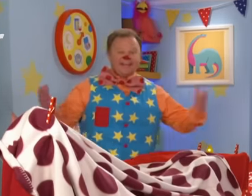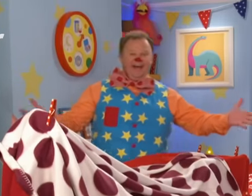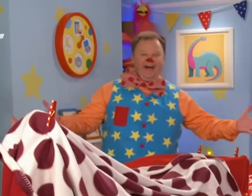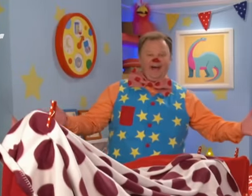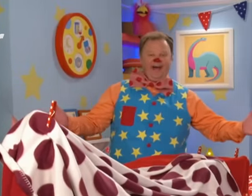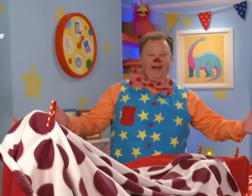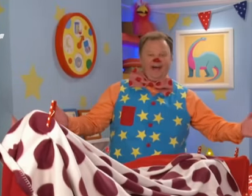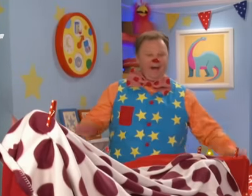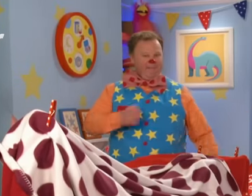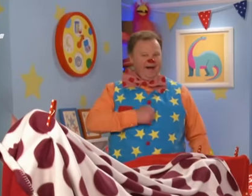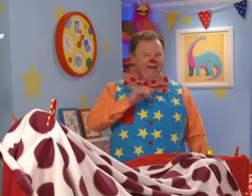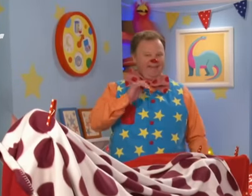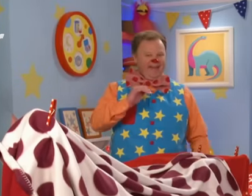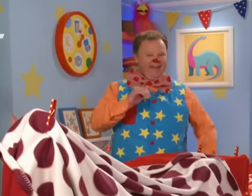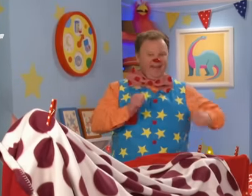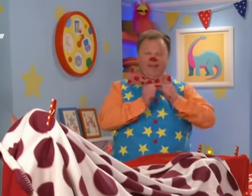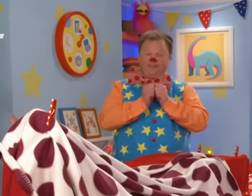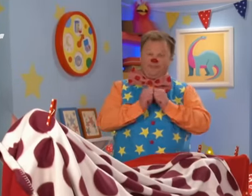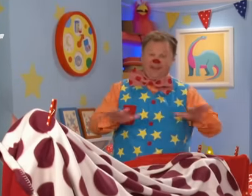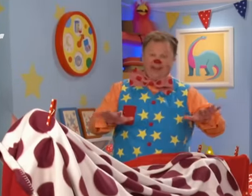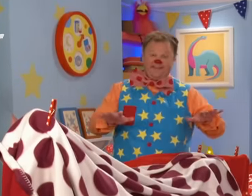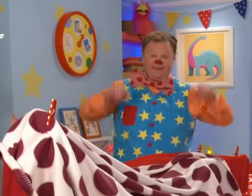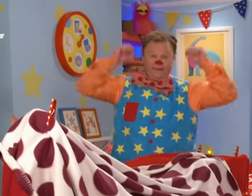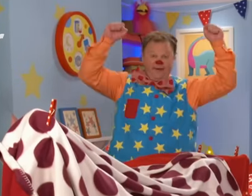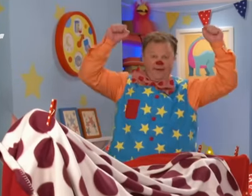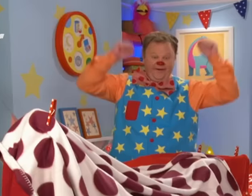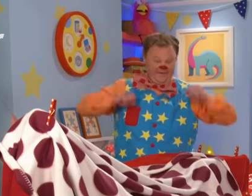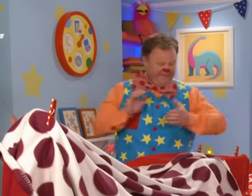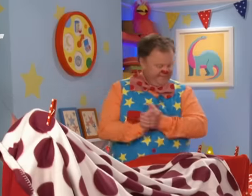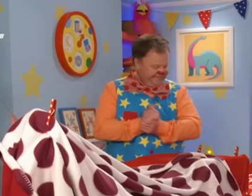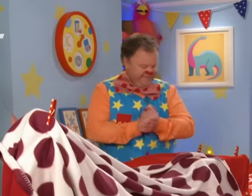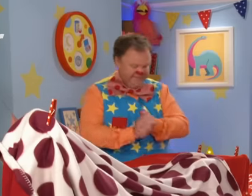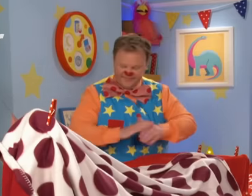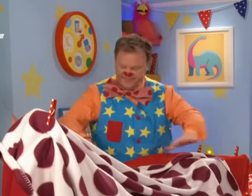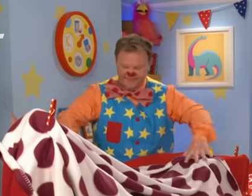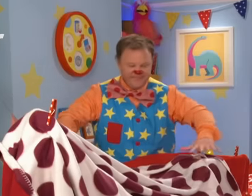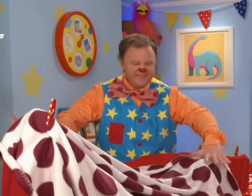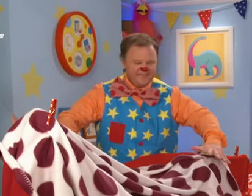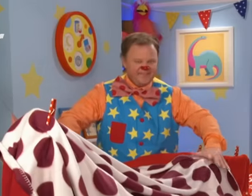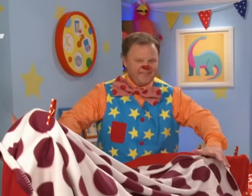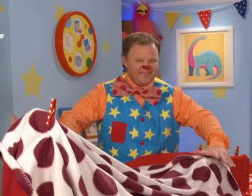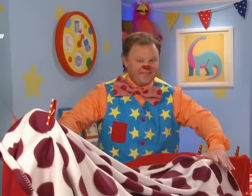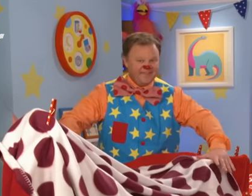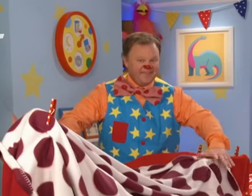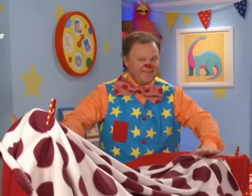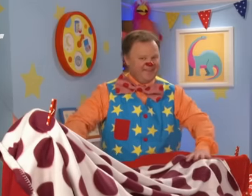Ta-da! My den is finished! Woohoo! Wow! We love your